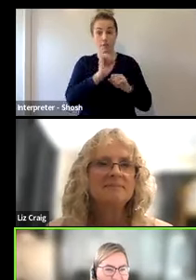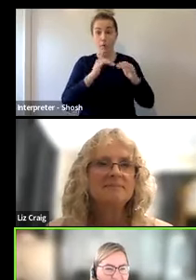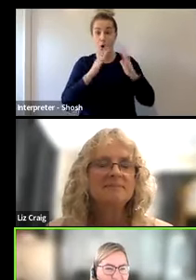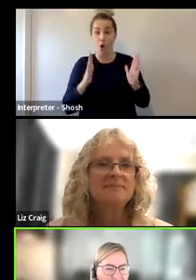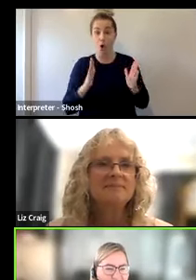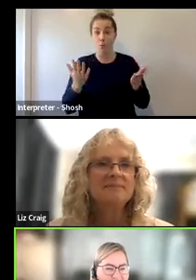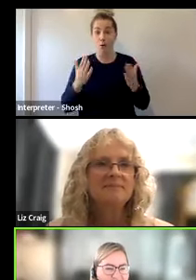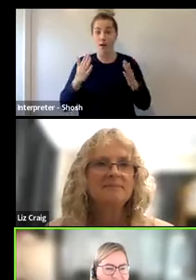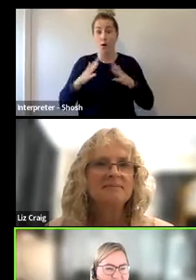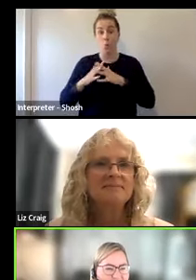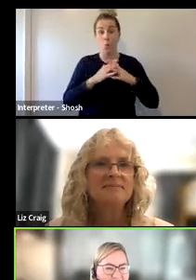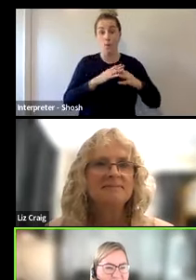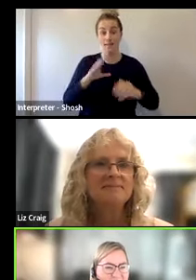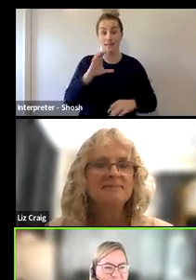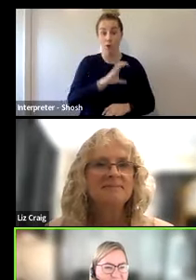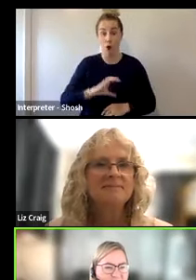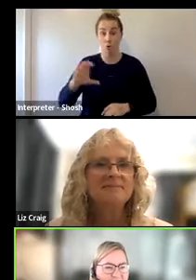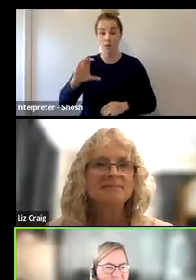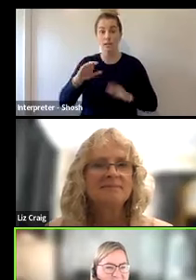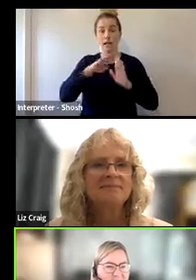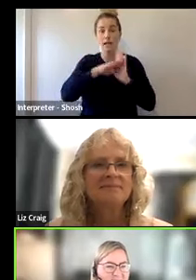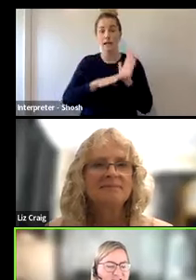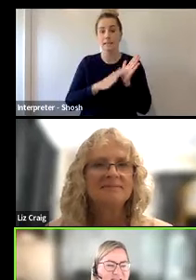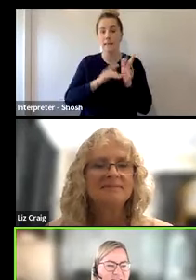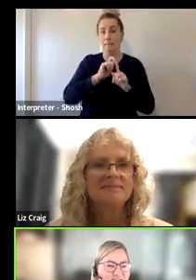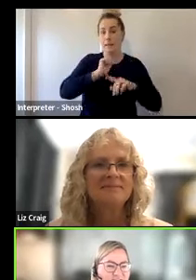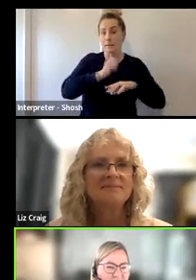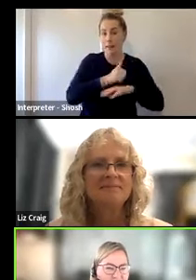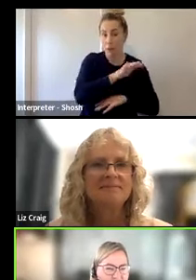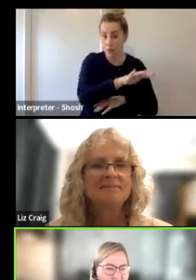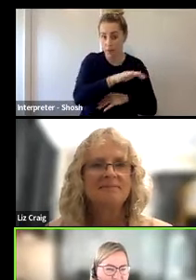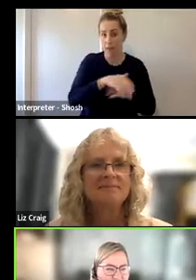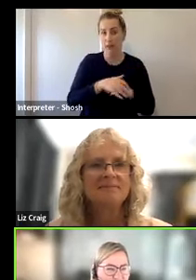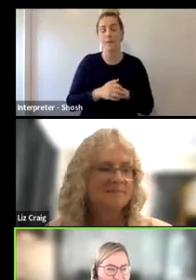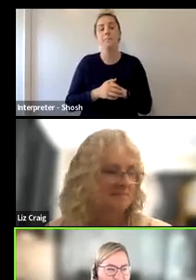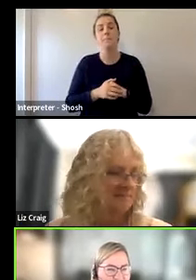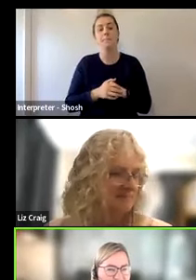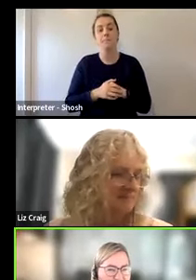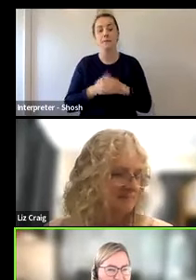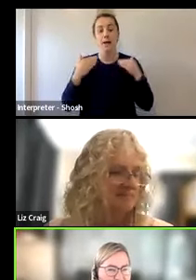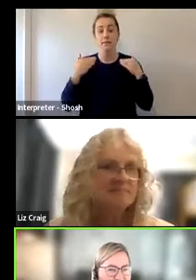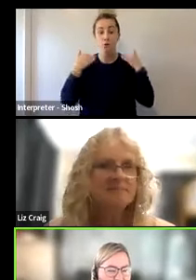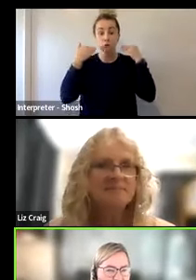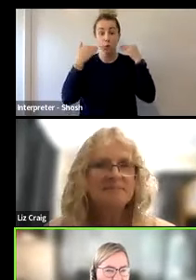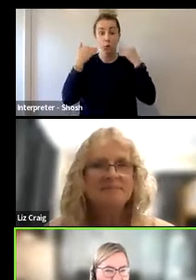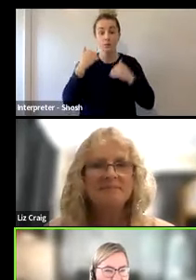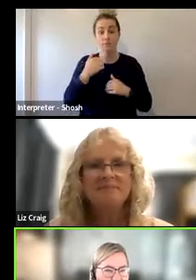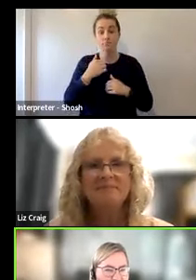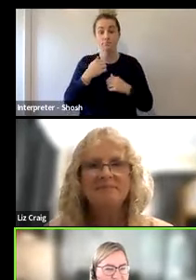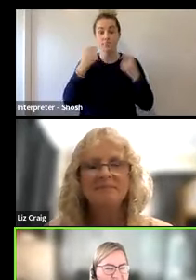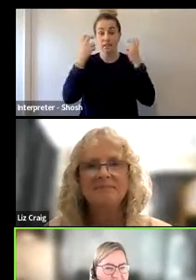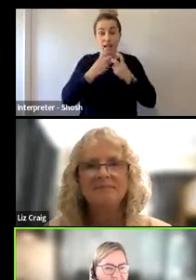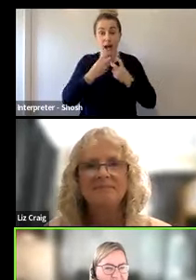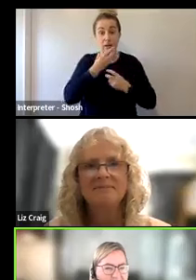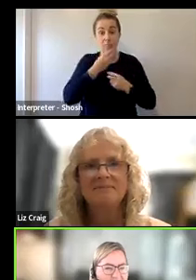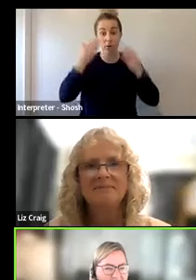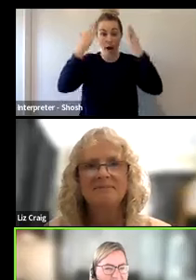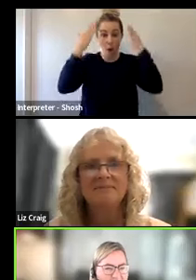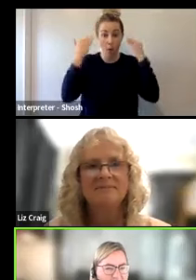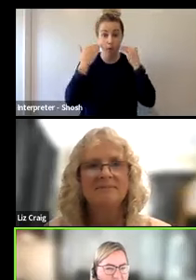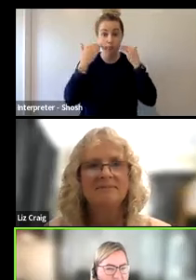in the West Coast. She's a List MP based there. She has short, dark brown